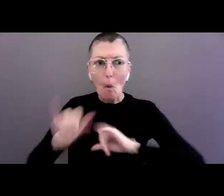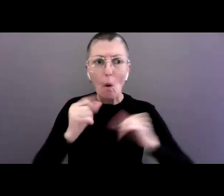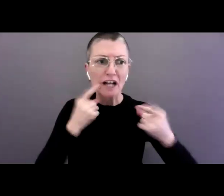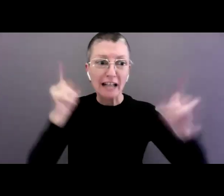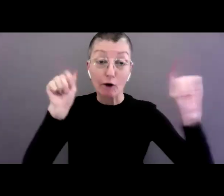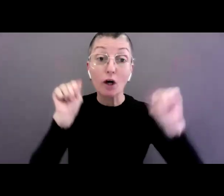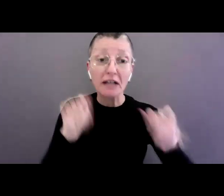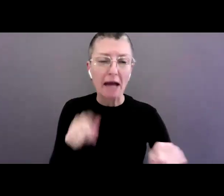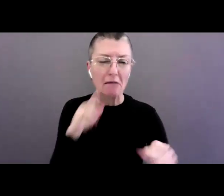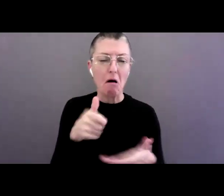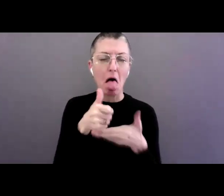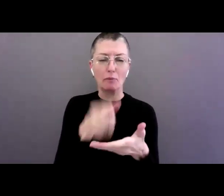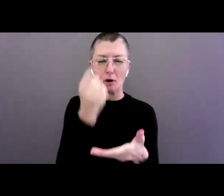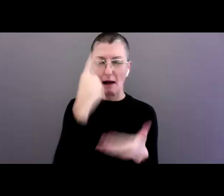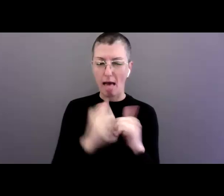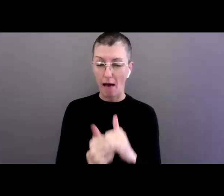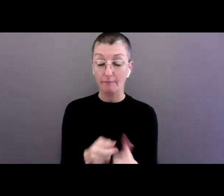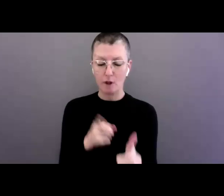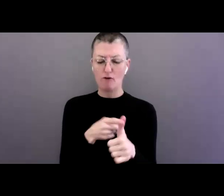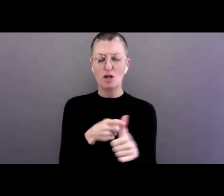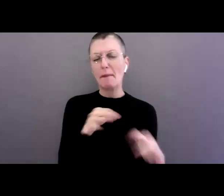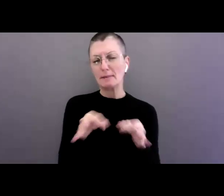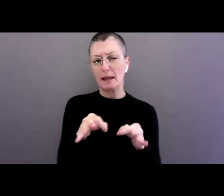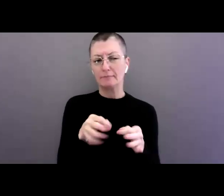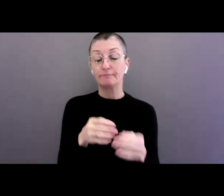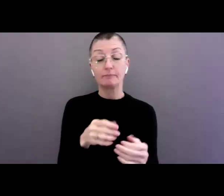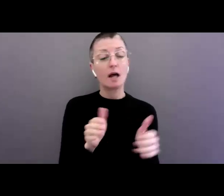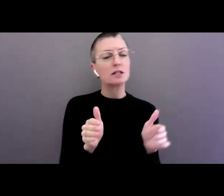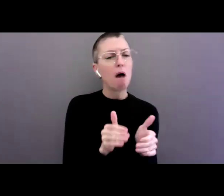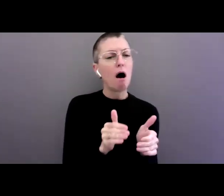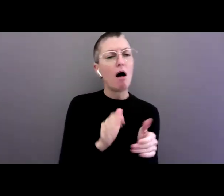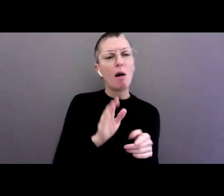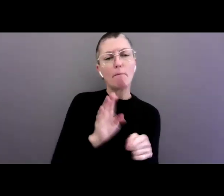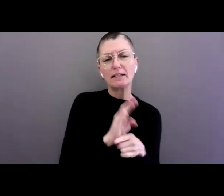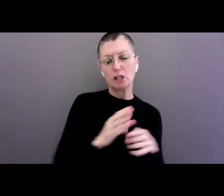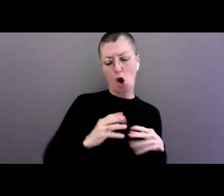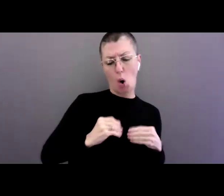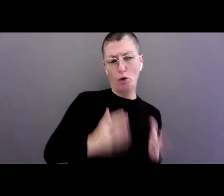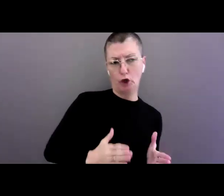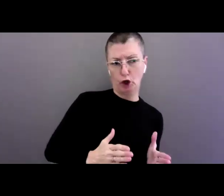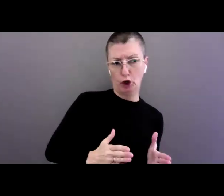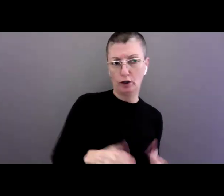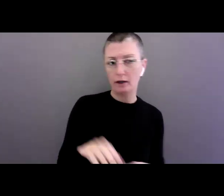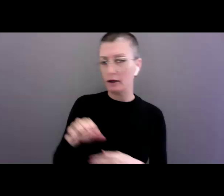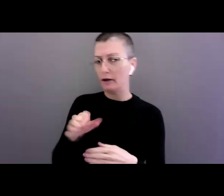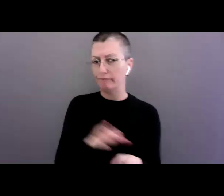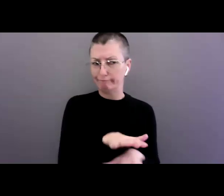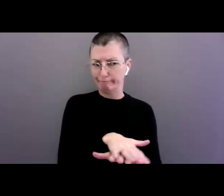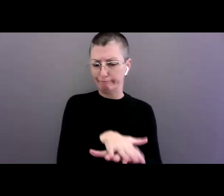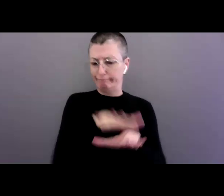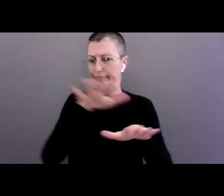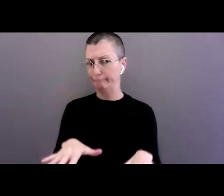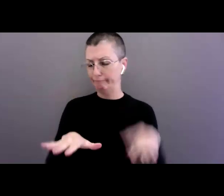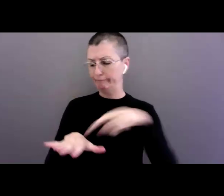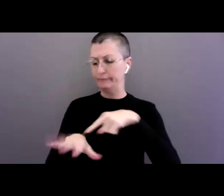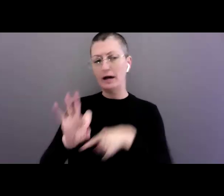by talking about the difference between a small business owner and a founder. So on the small business owner side, if that's you, you're